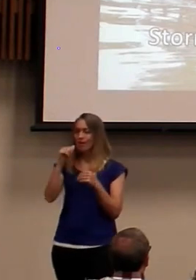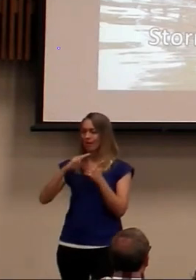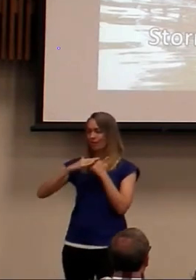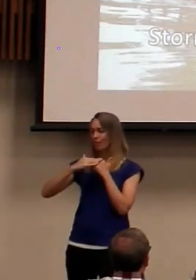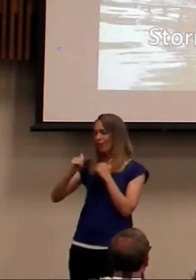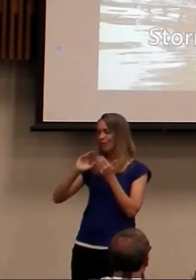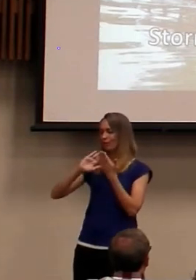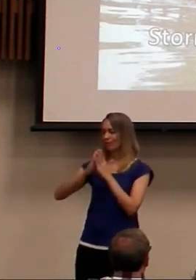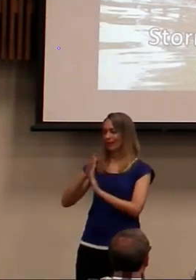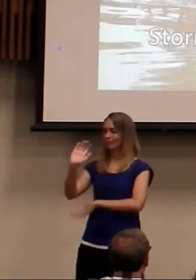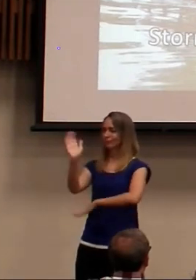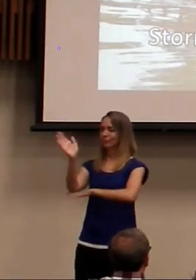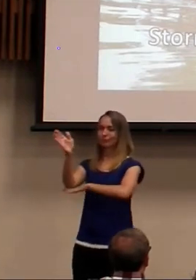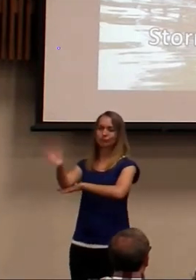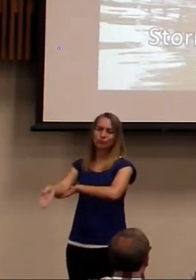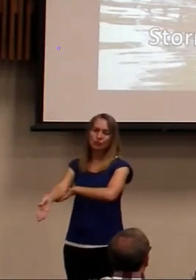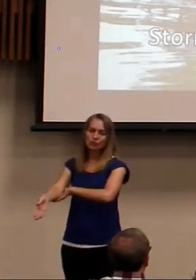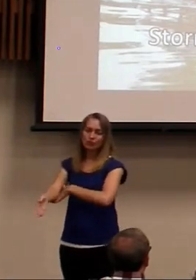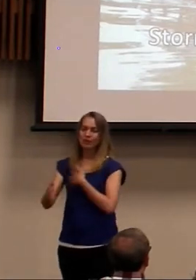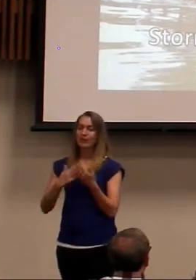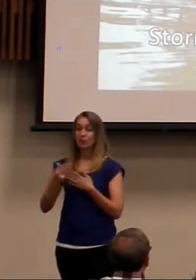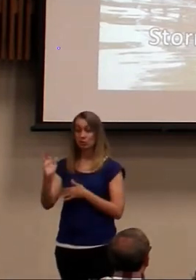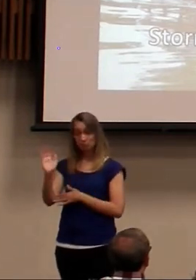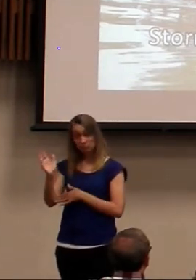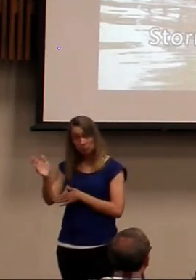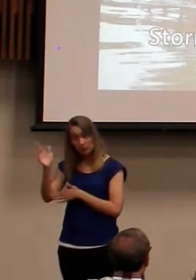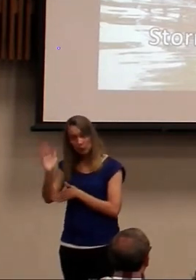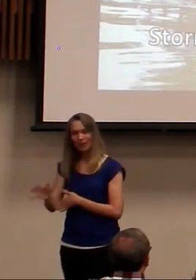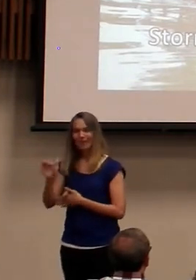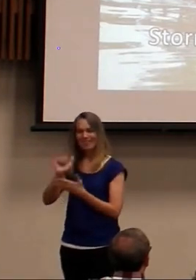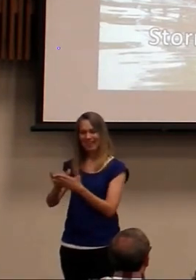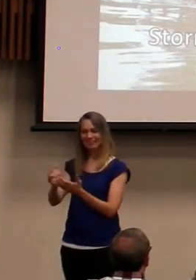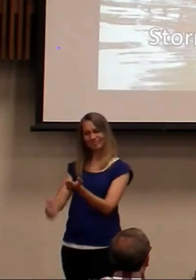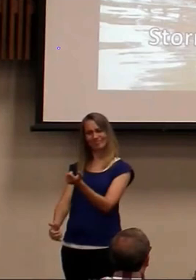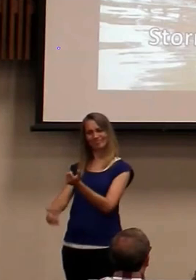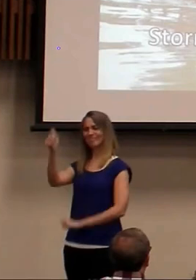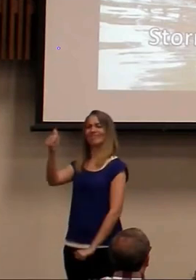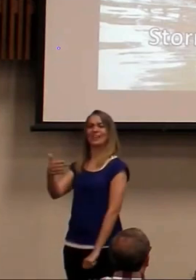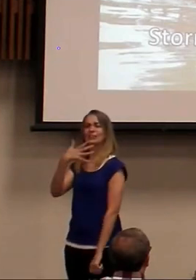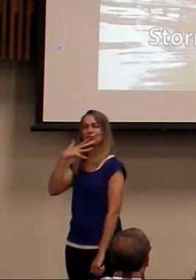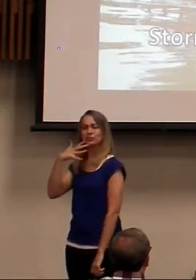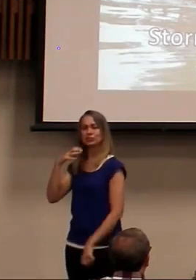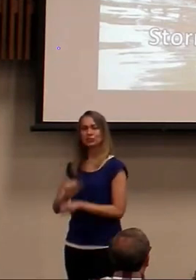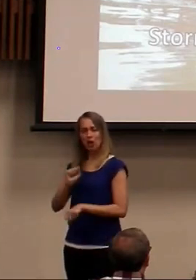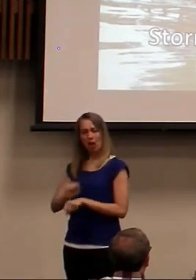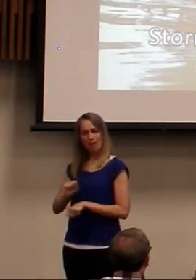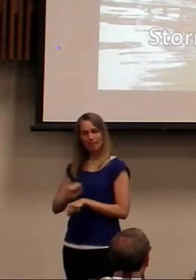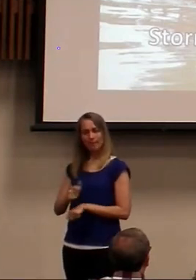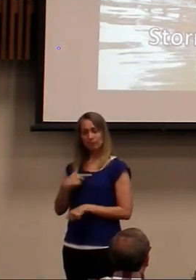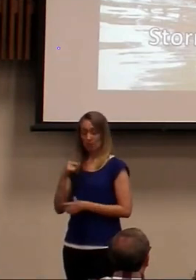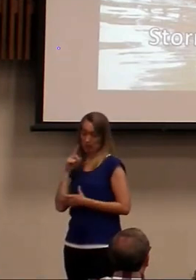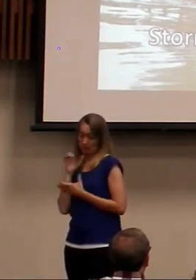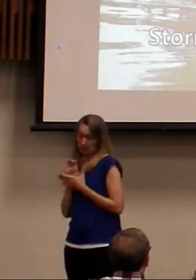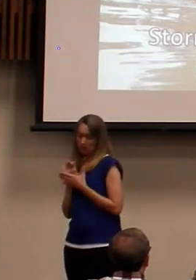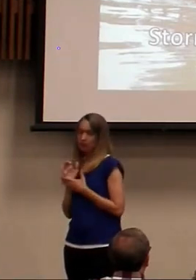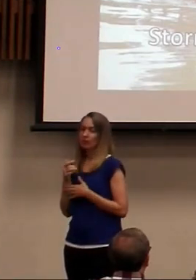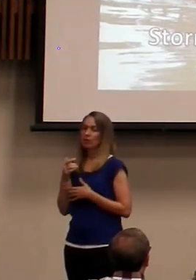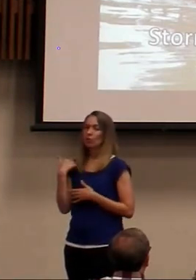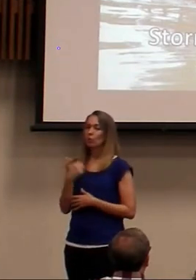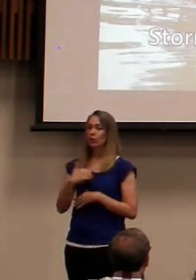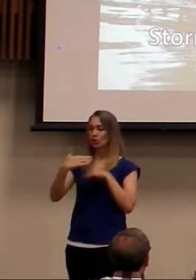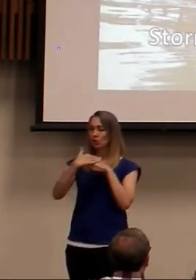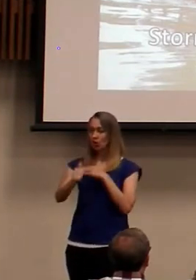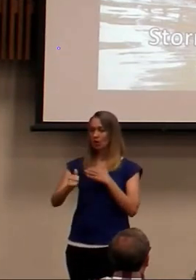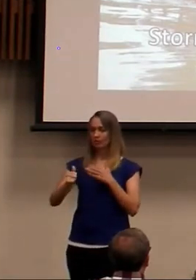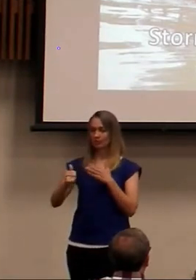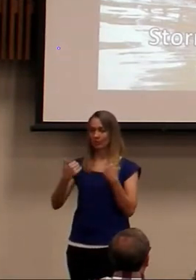just mere spokesmen, though being a spokesman is the greatest of jobs, I believe. We are called upon to get our hands